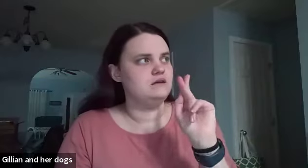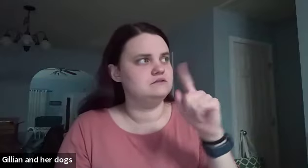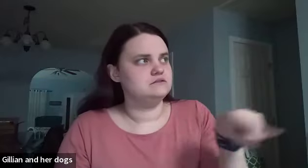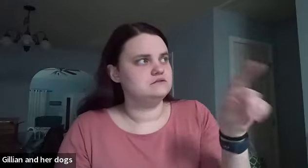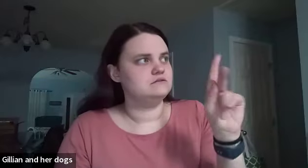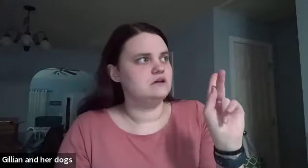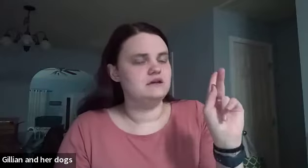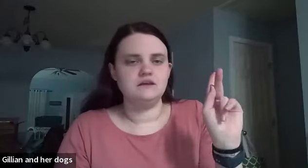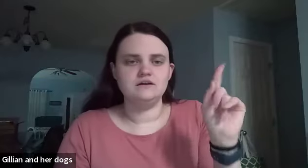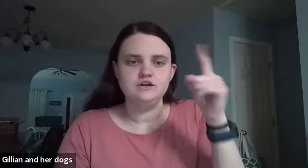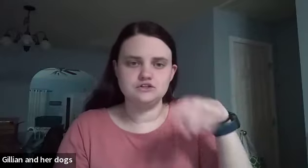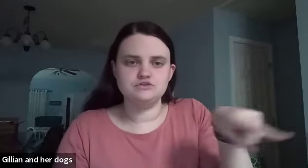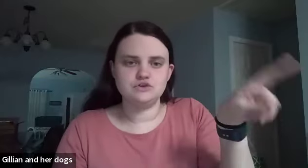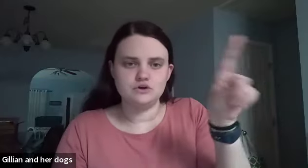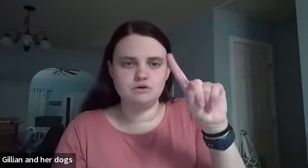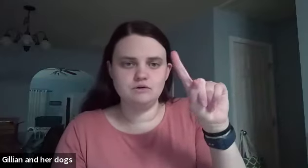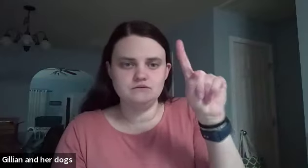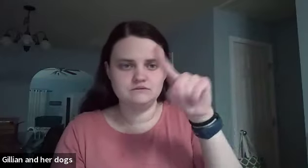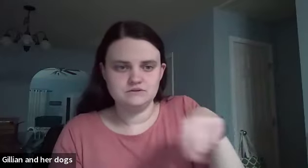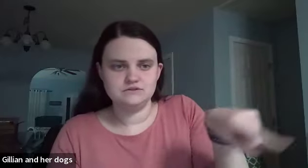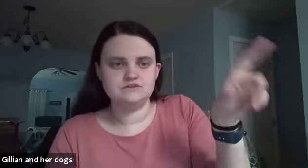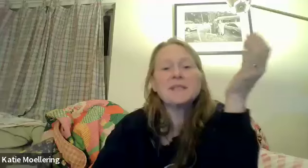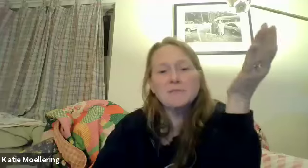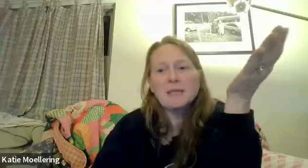K. Circle K, yeah. So circle, So instead of being